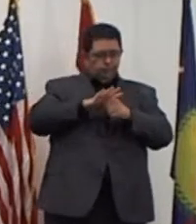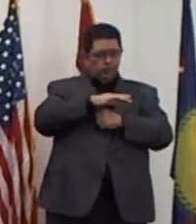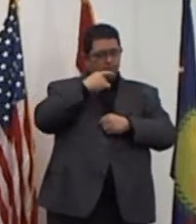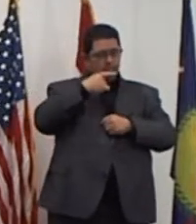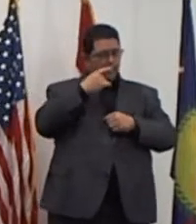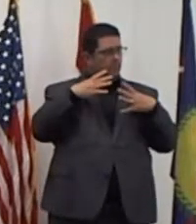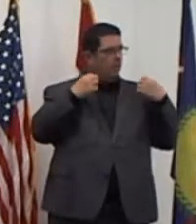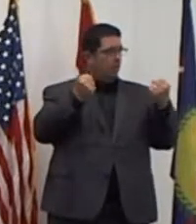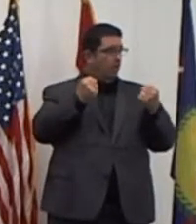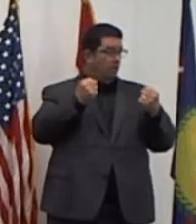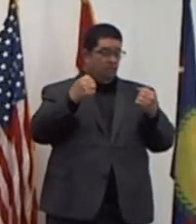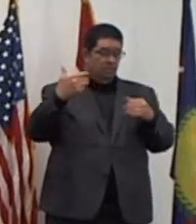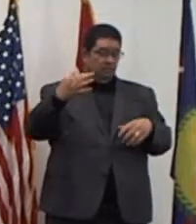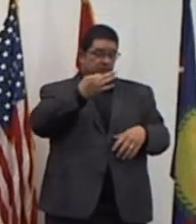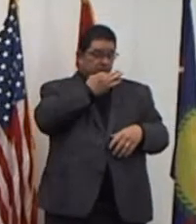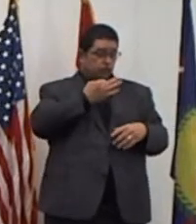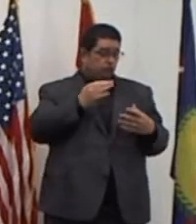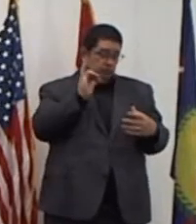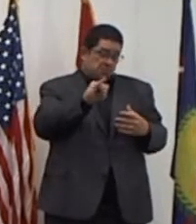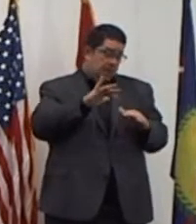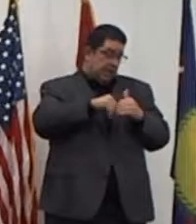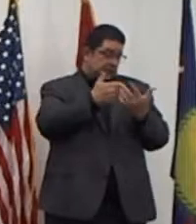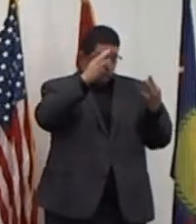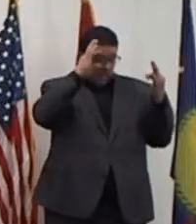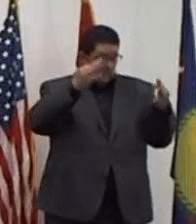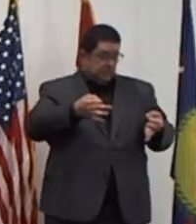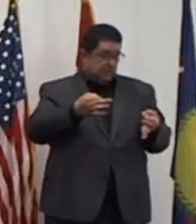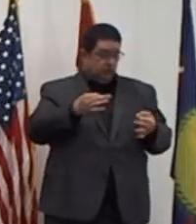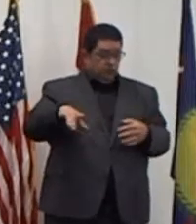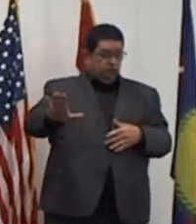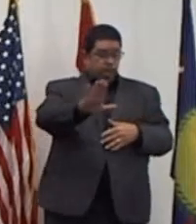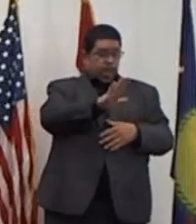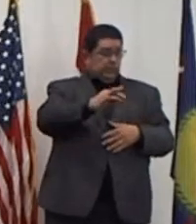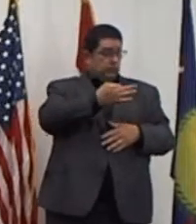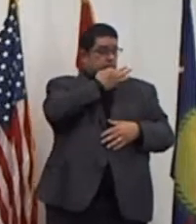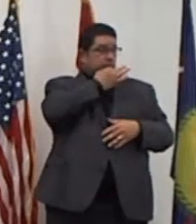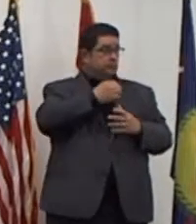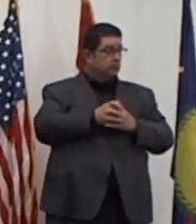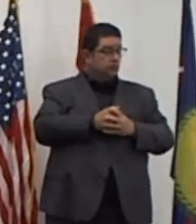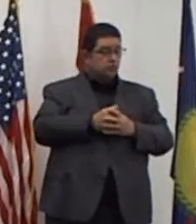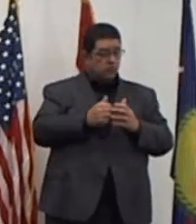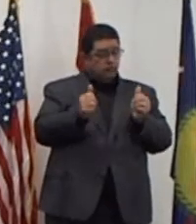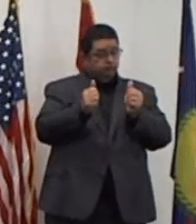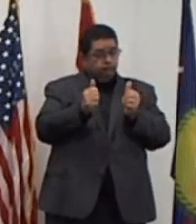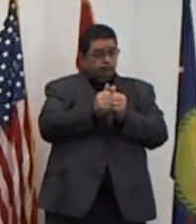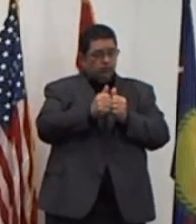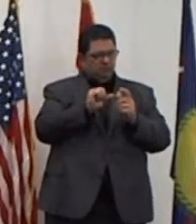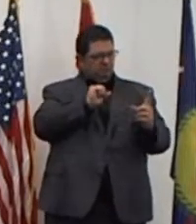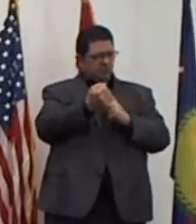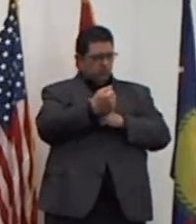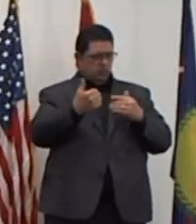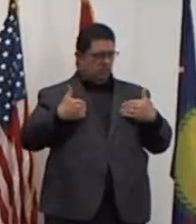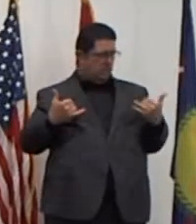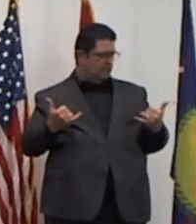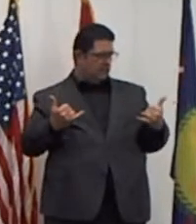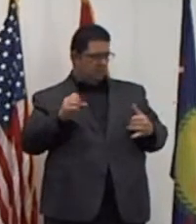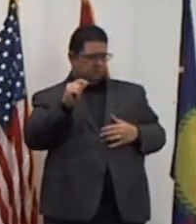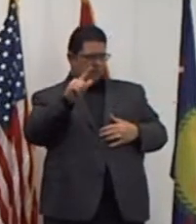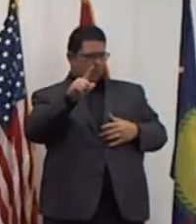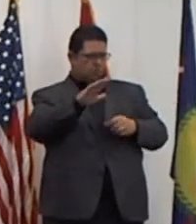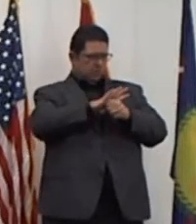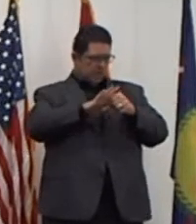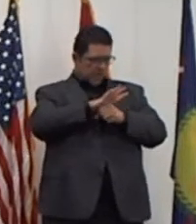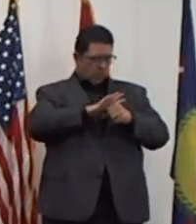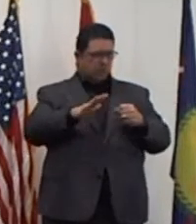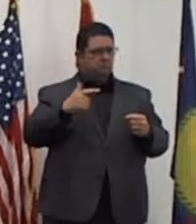that's how we'll make all our decisions, listening to the experts. But with the conditions we have now in St. Louis County,